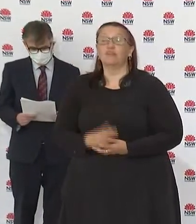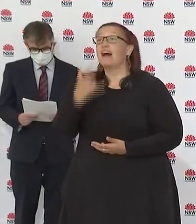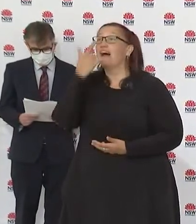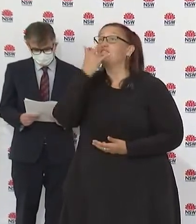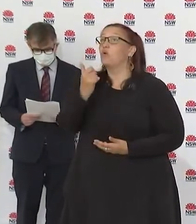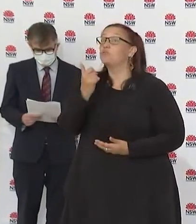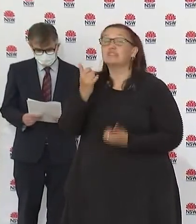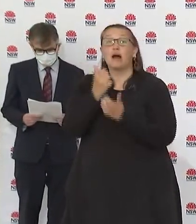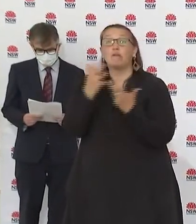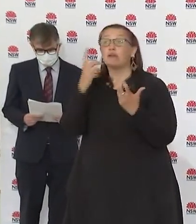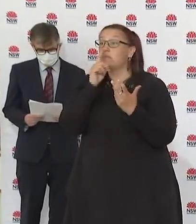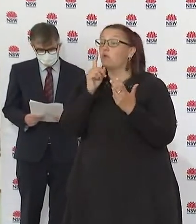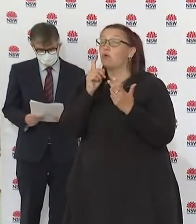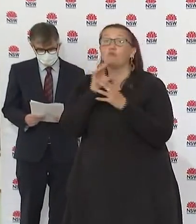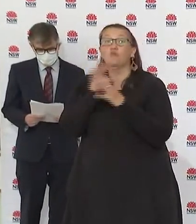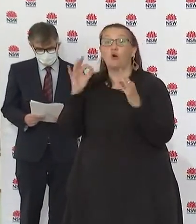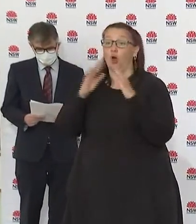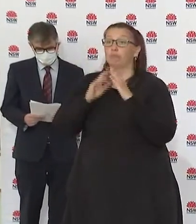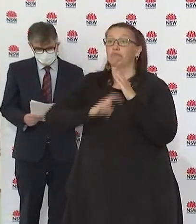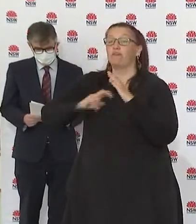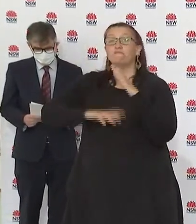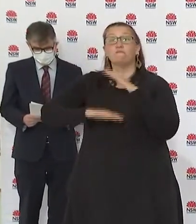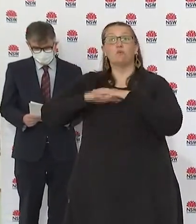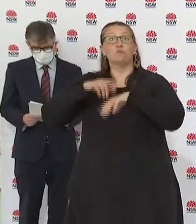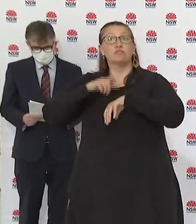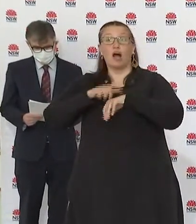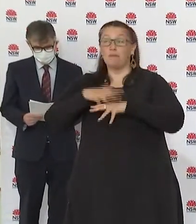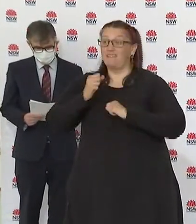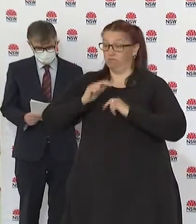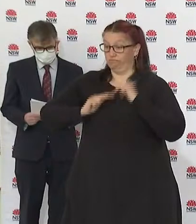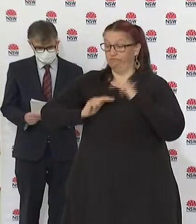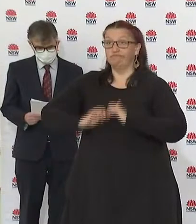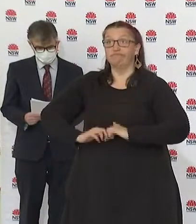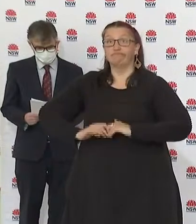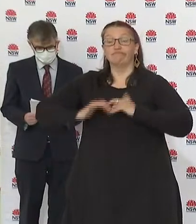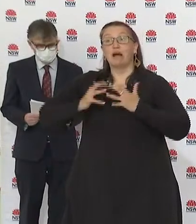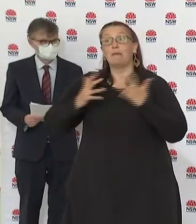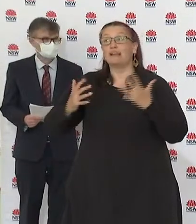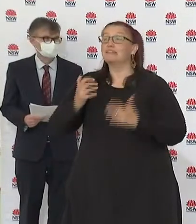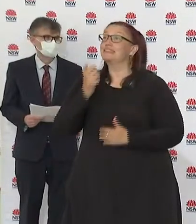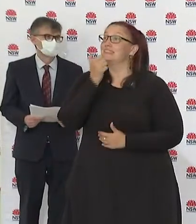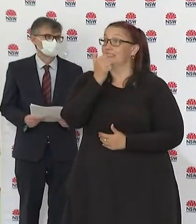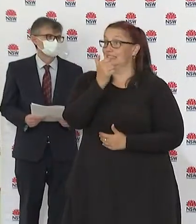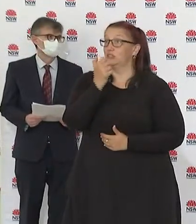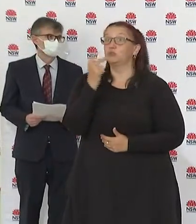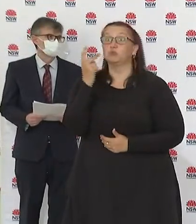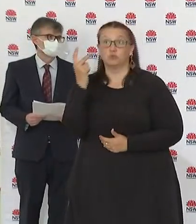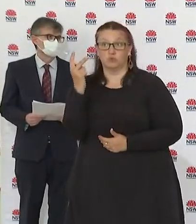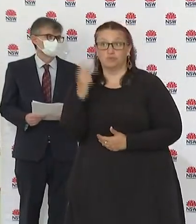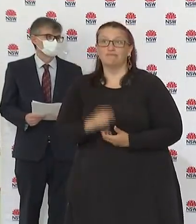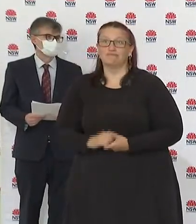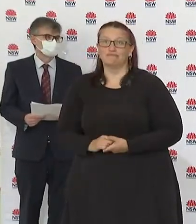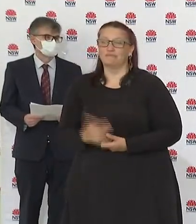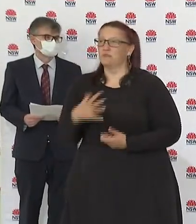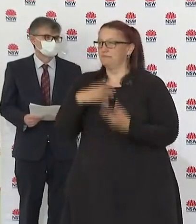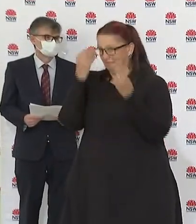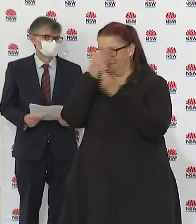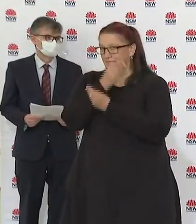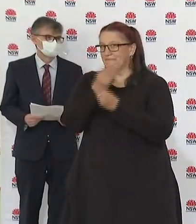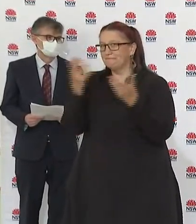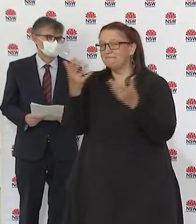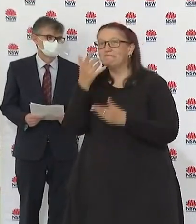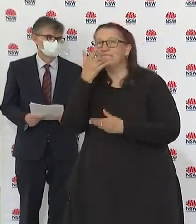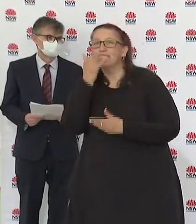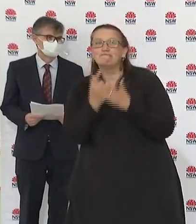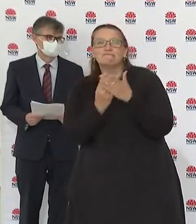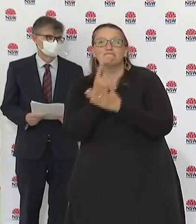just want to call out the consistent messages we've been giving, because time and time again cases are popping up in